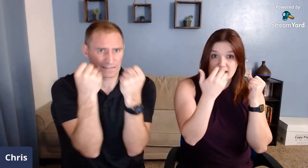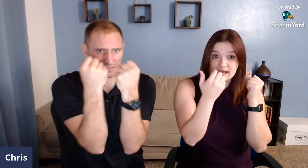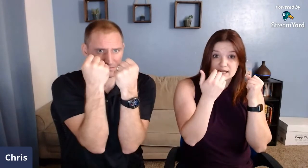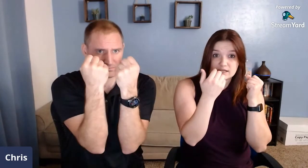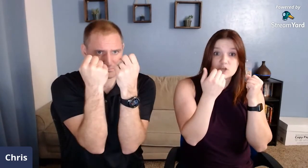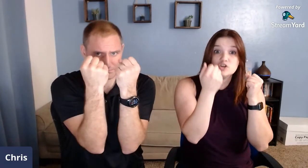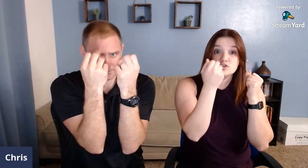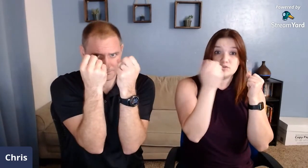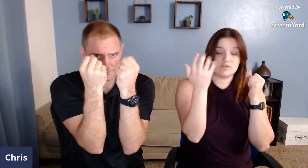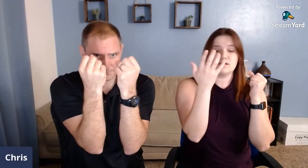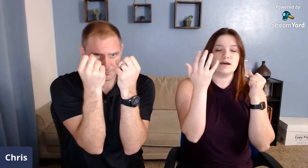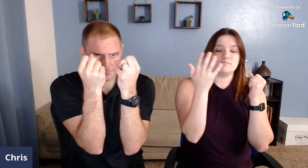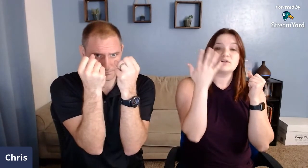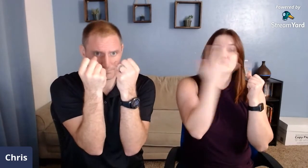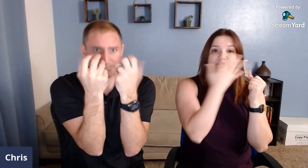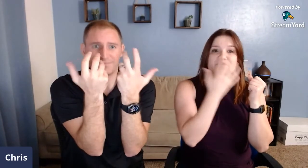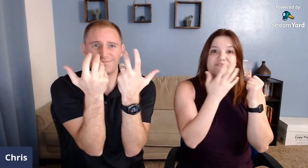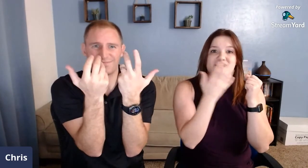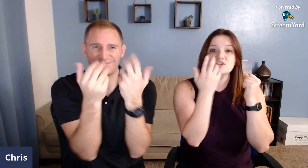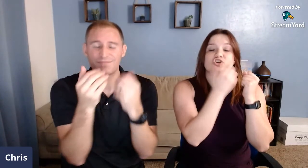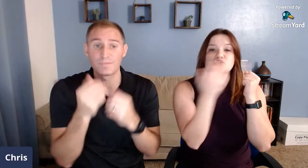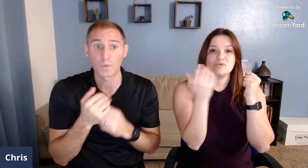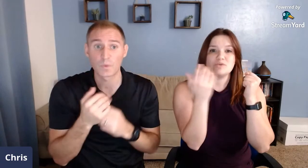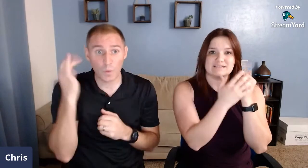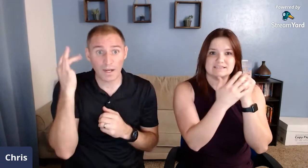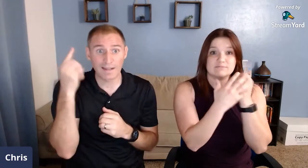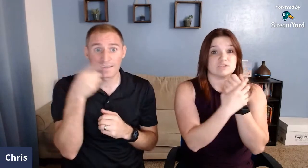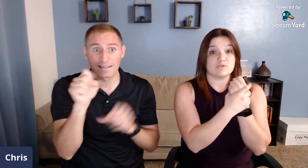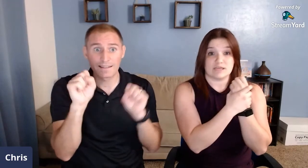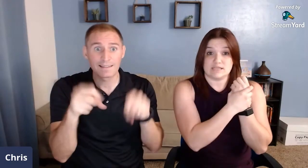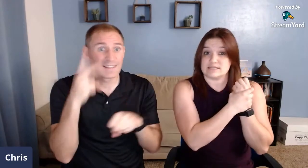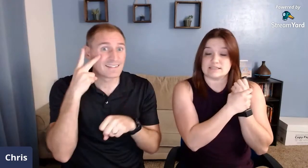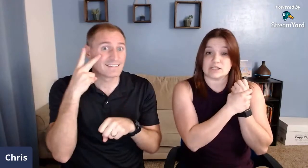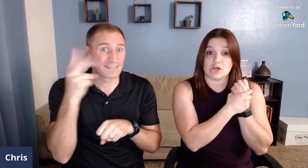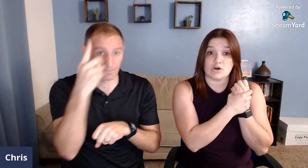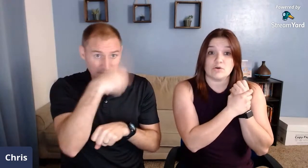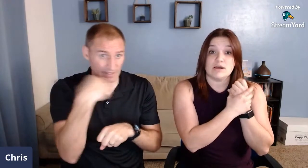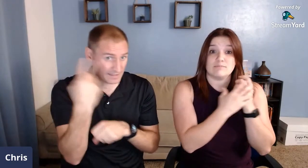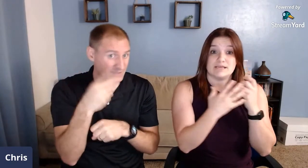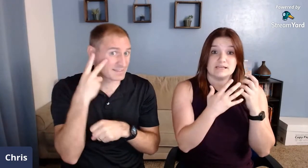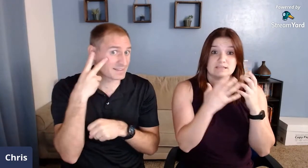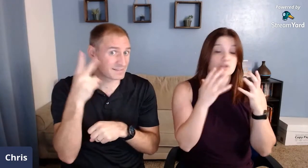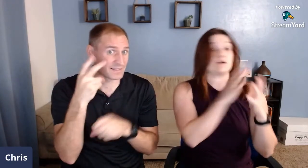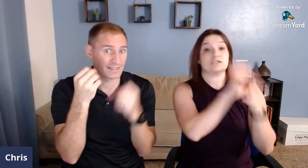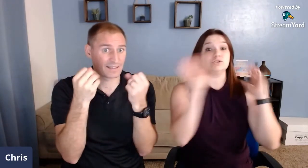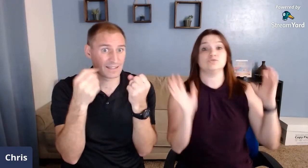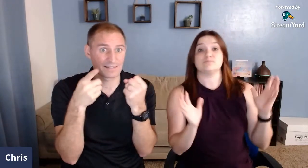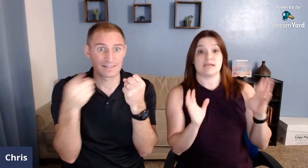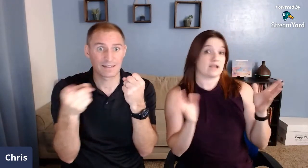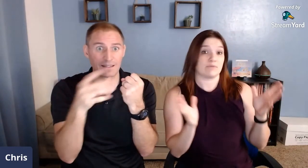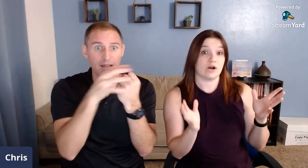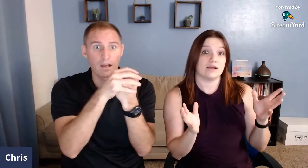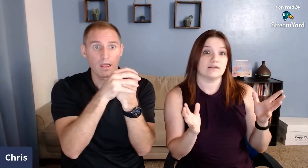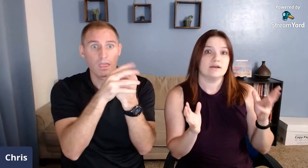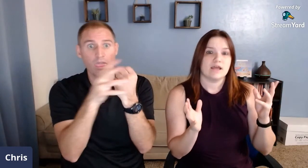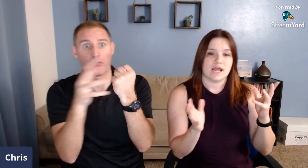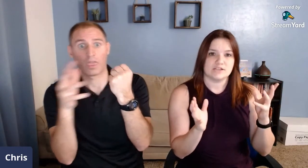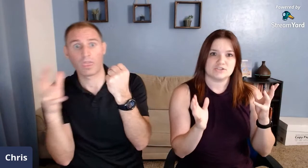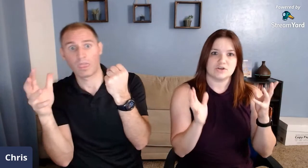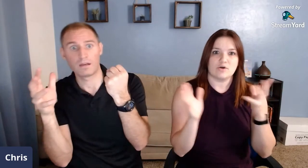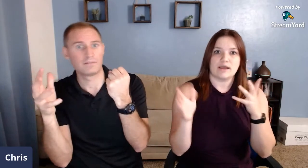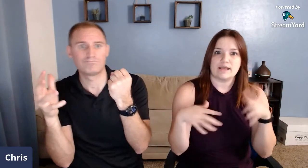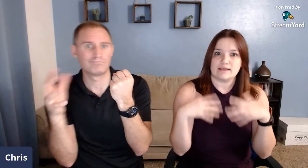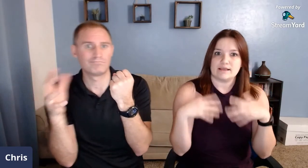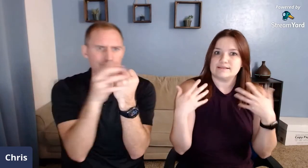to my hand, or pretty close to my face, so he can see me. So he doesn't let go, because otherwise he'll lose me and then I'm gone.